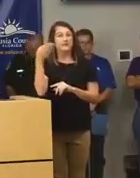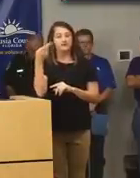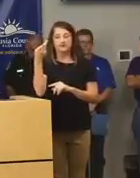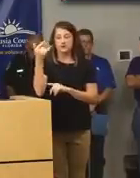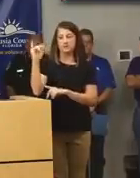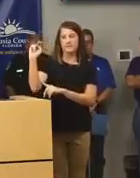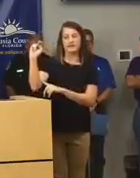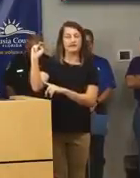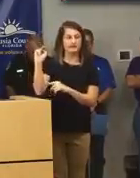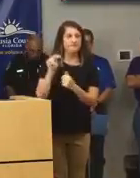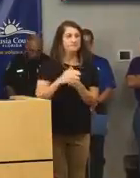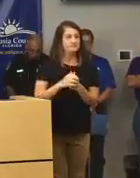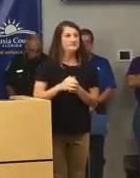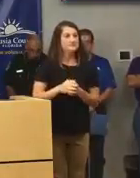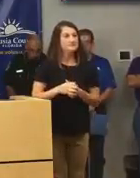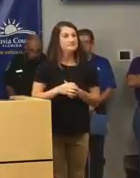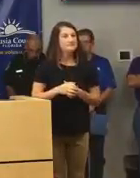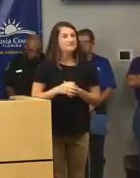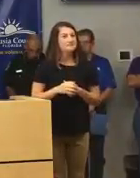www.volusia.org/pin.